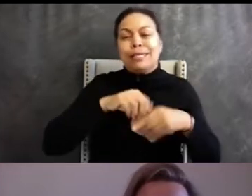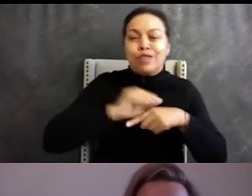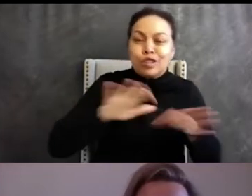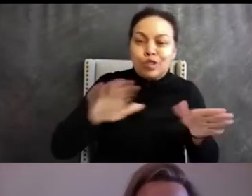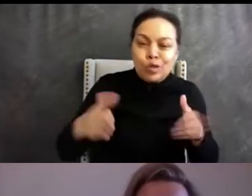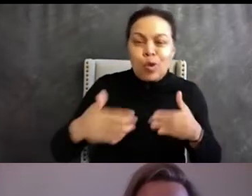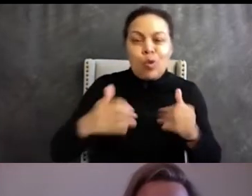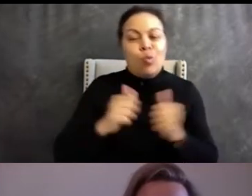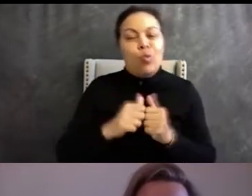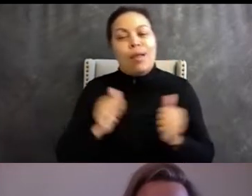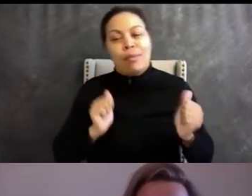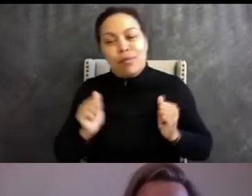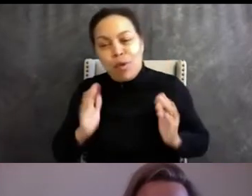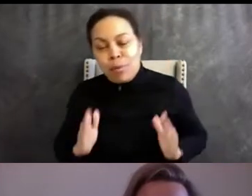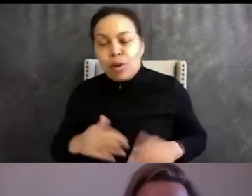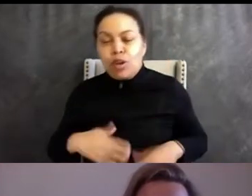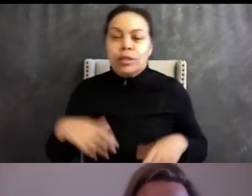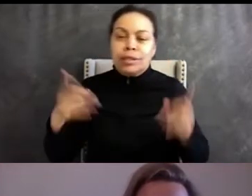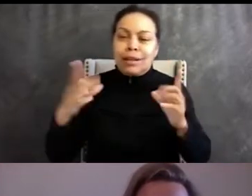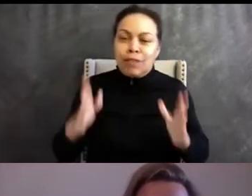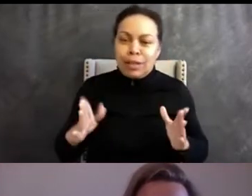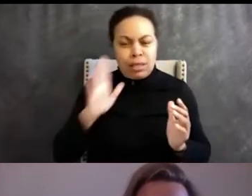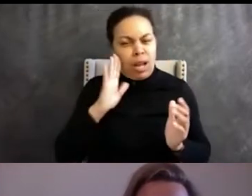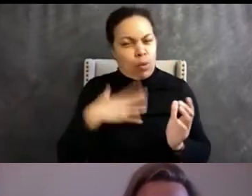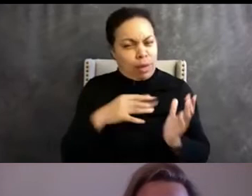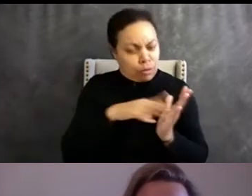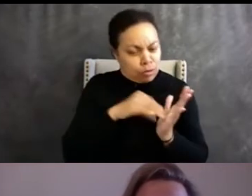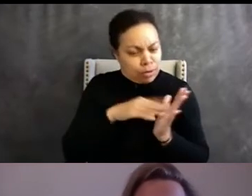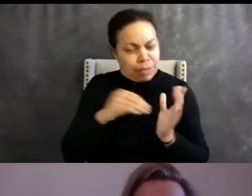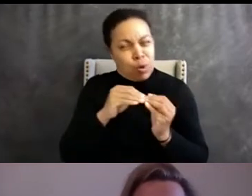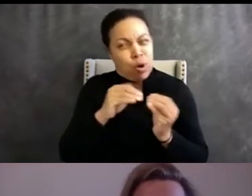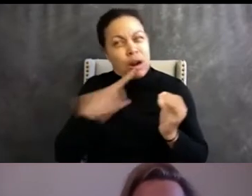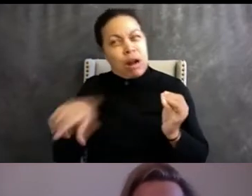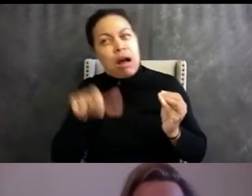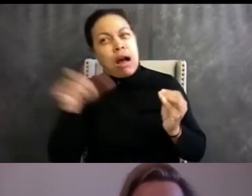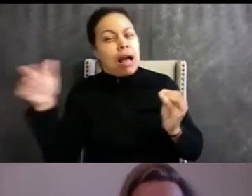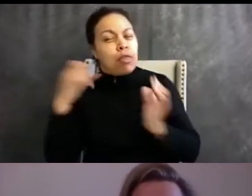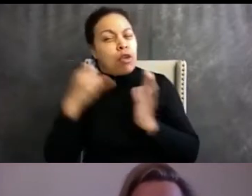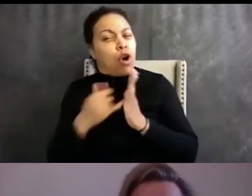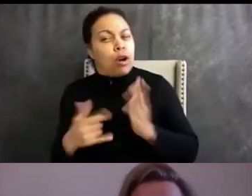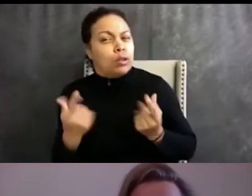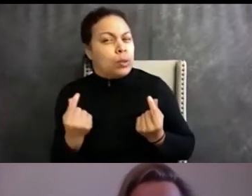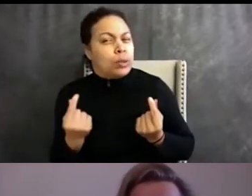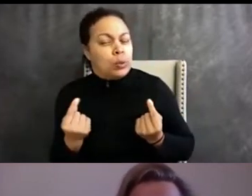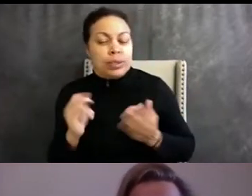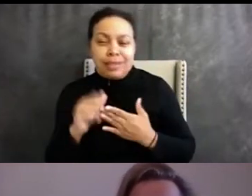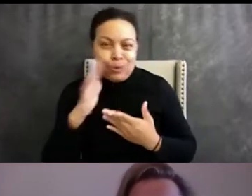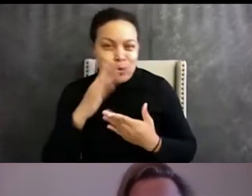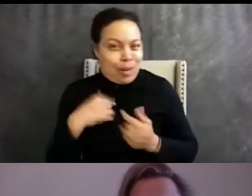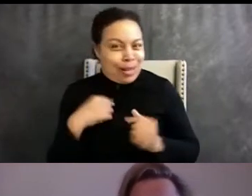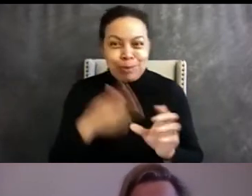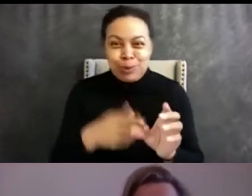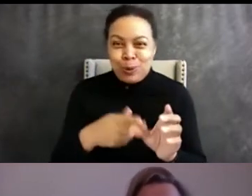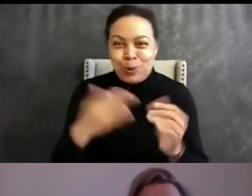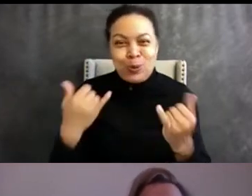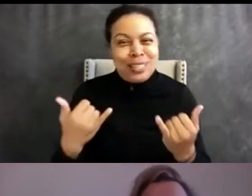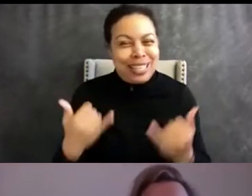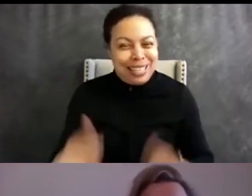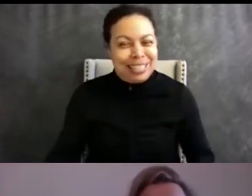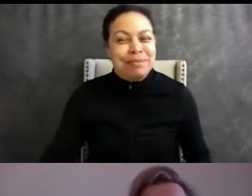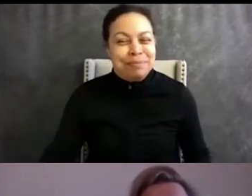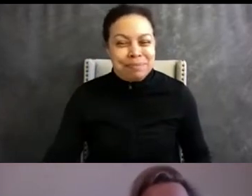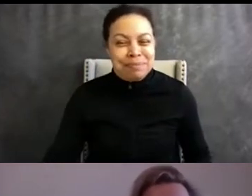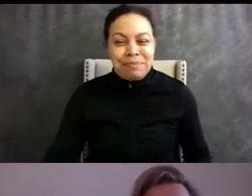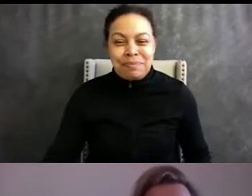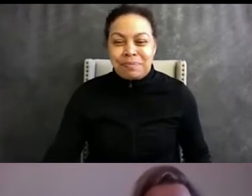and I would like to read more and know more about what other artists are doing, which is what brought me here today. Awesome. And my space is